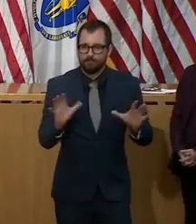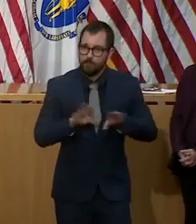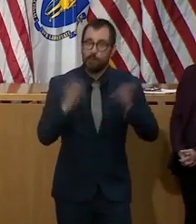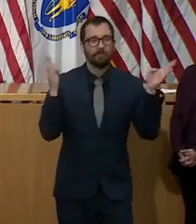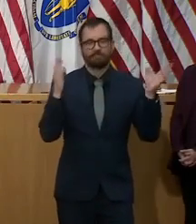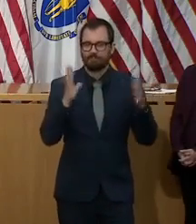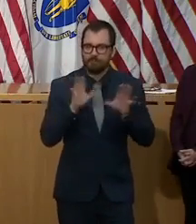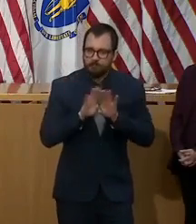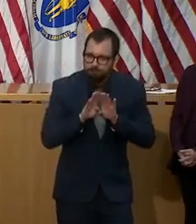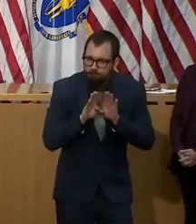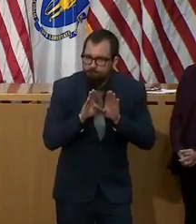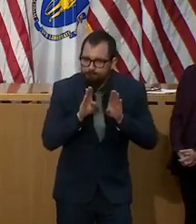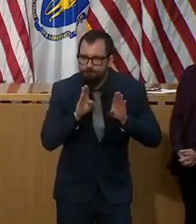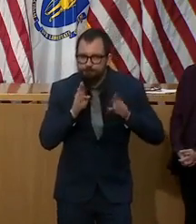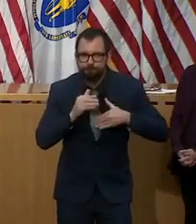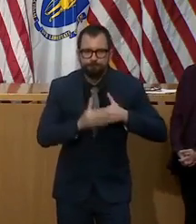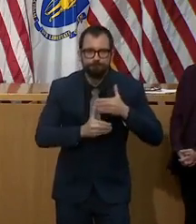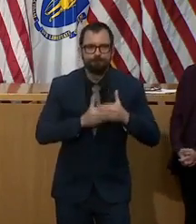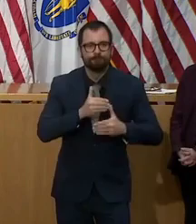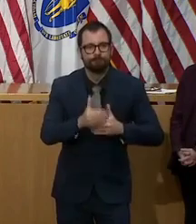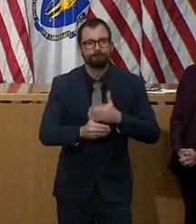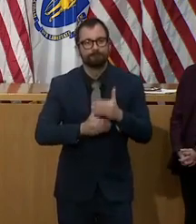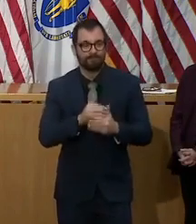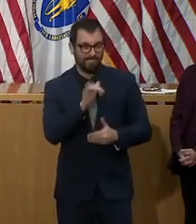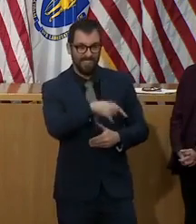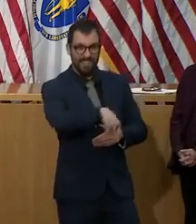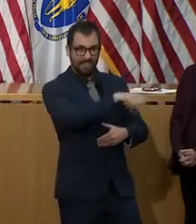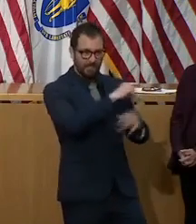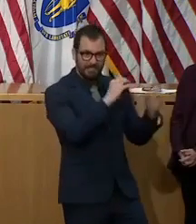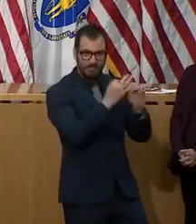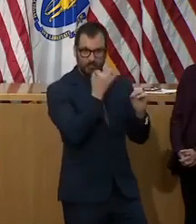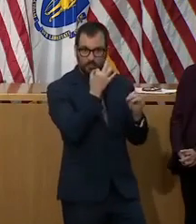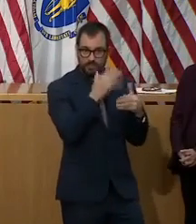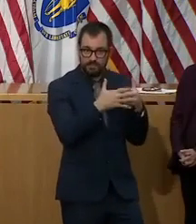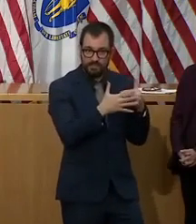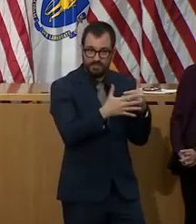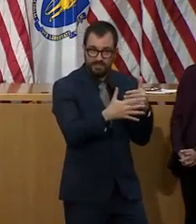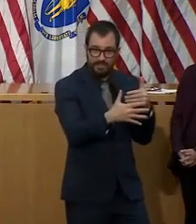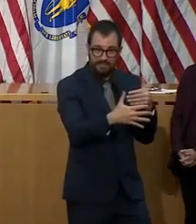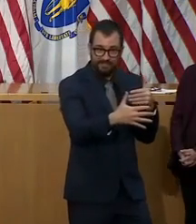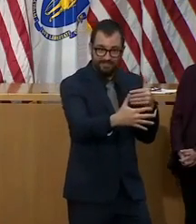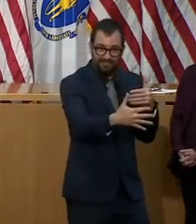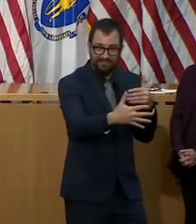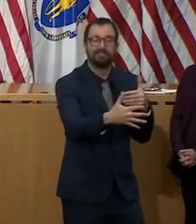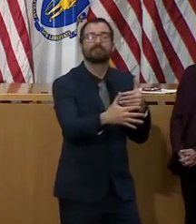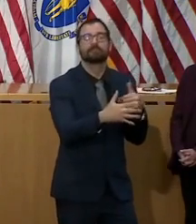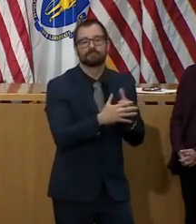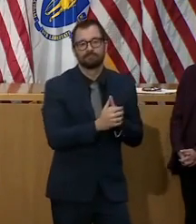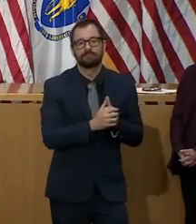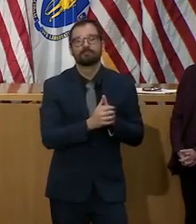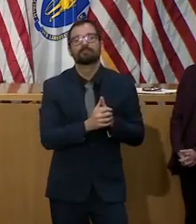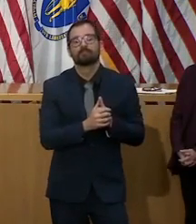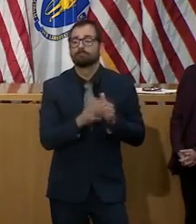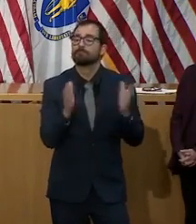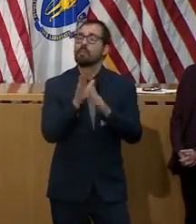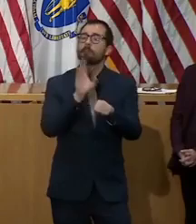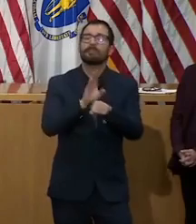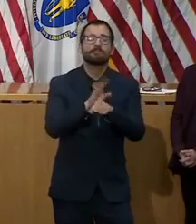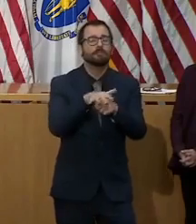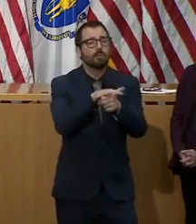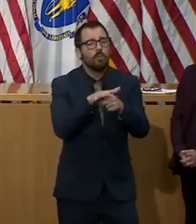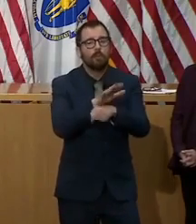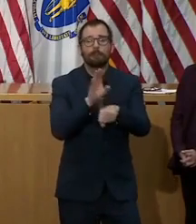with the voices that we need to hear from local businesses, your small businesses, women and